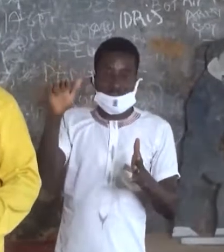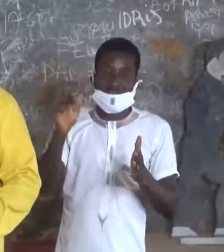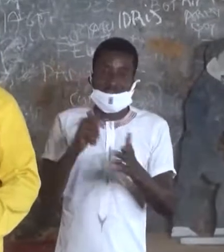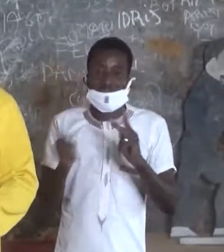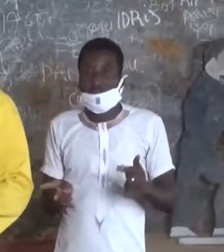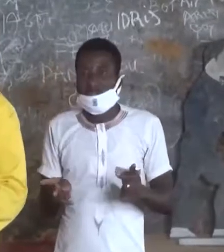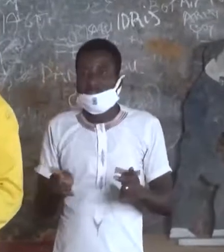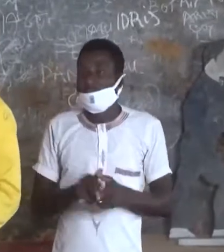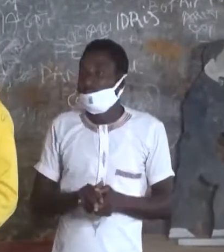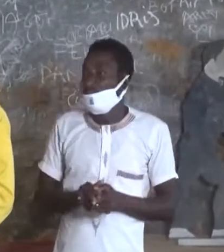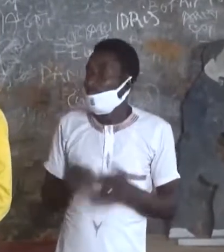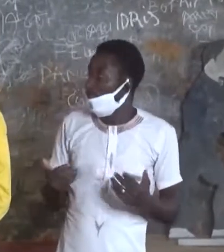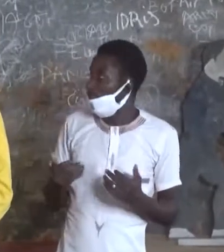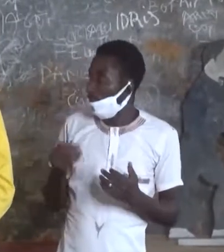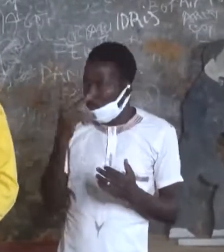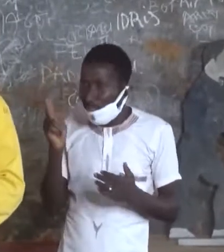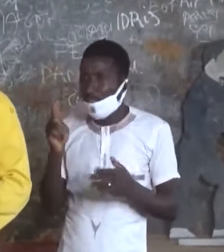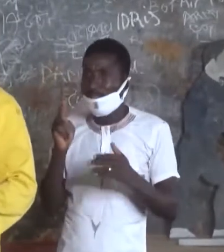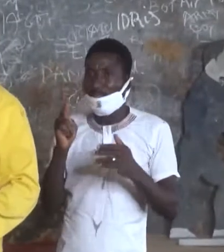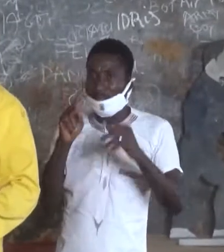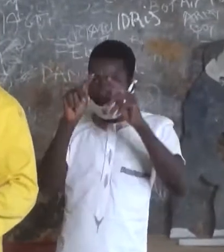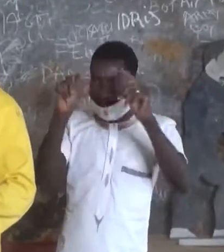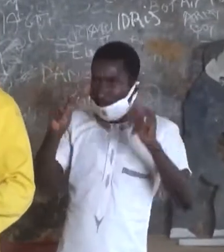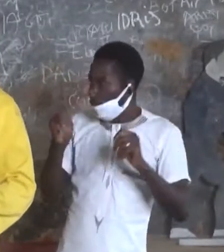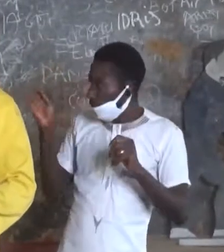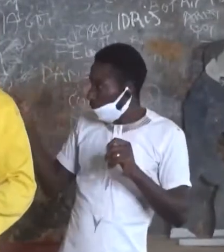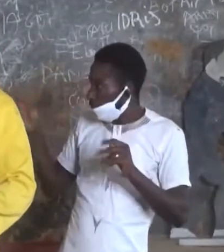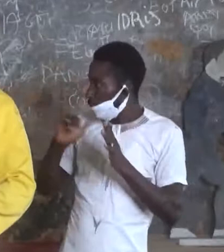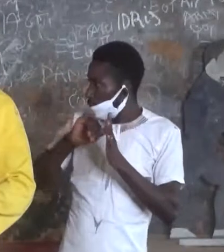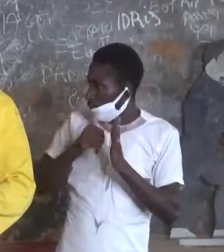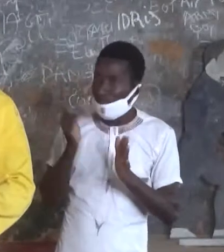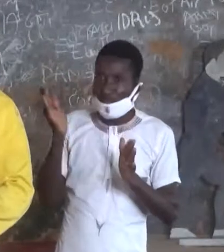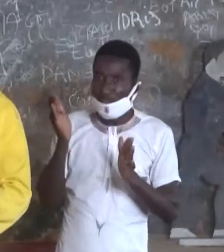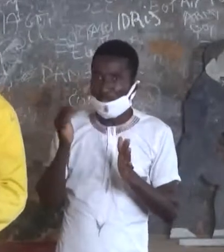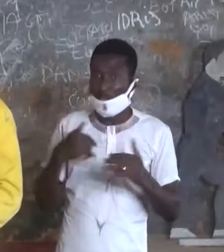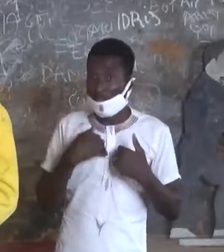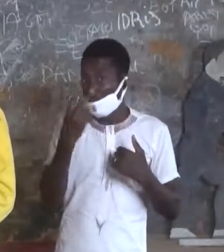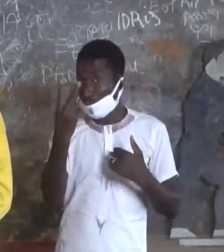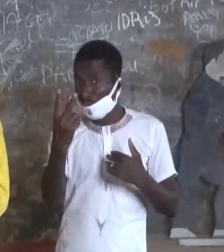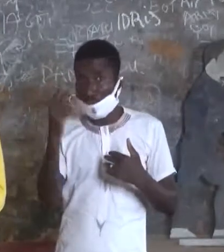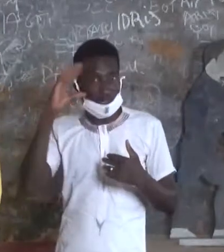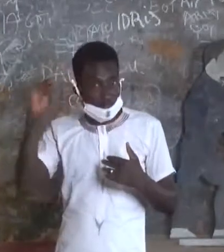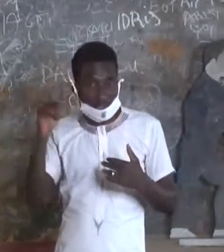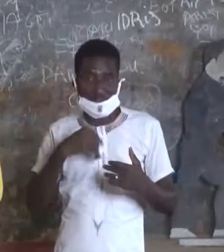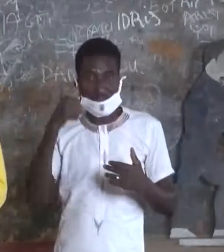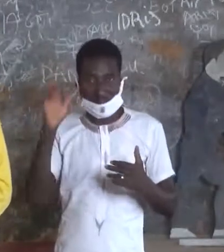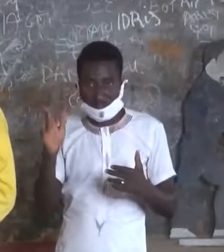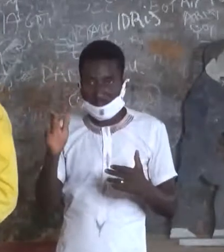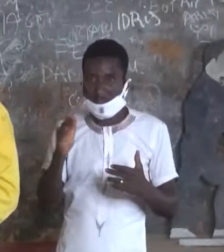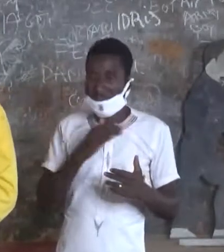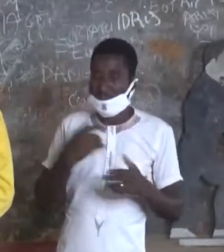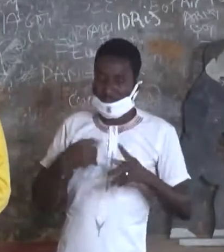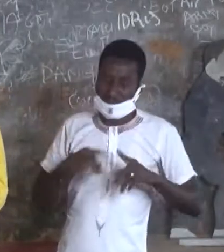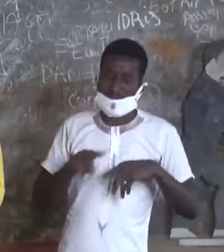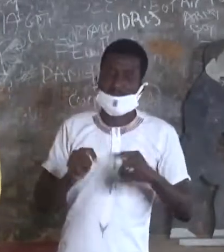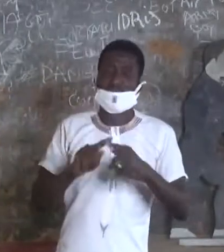part. Now looking at the sketch on the blackboard, because we are trying to answer and attempt to answer this